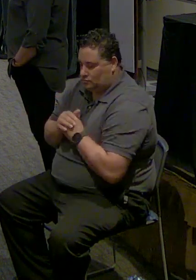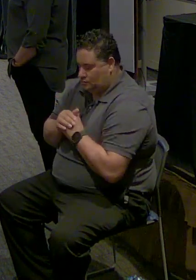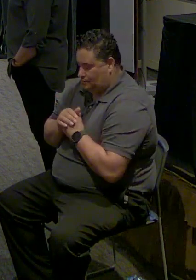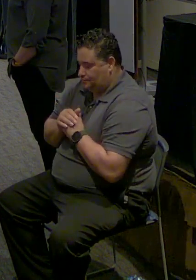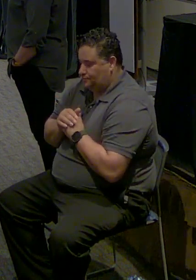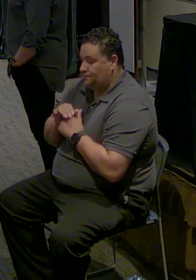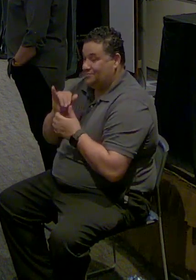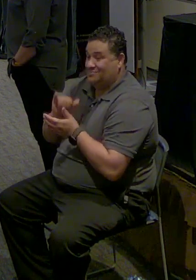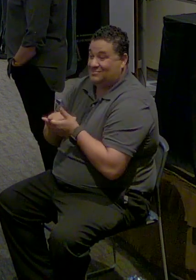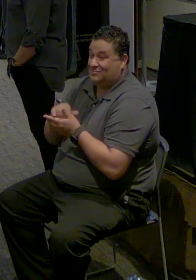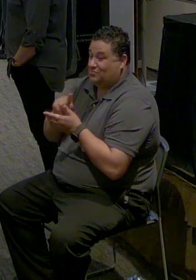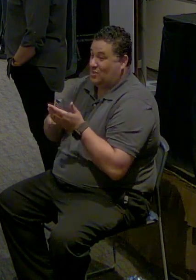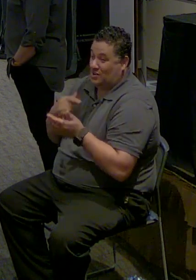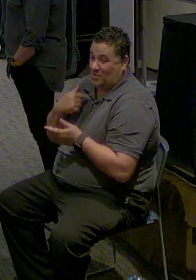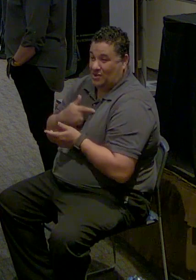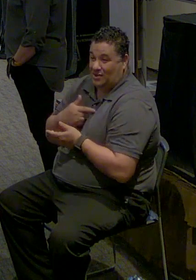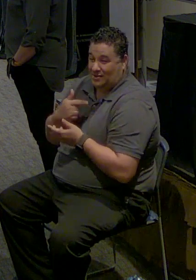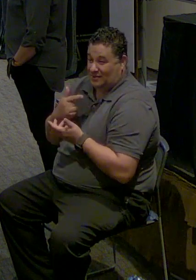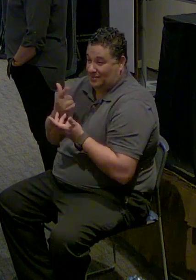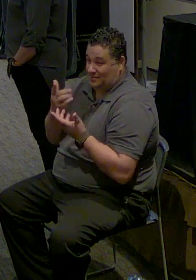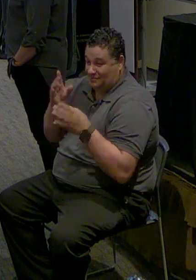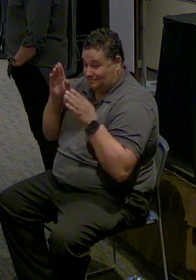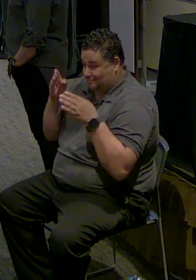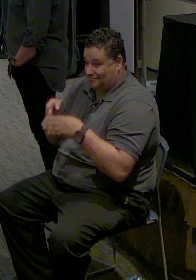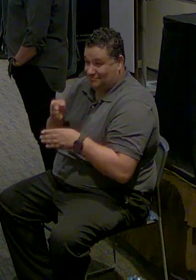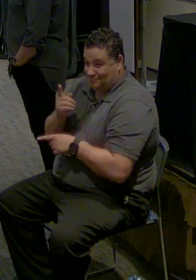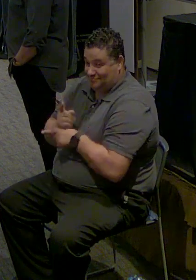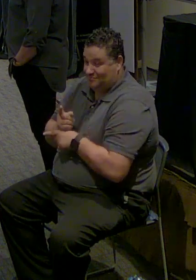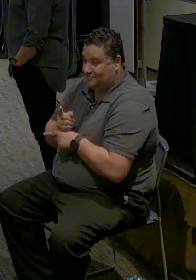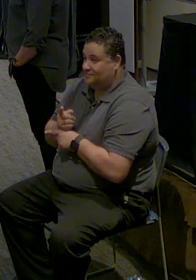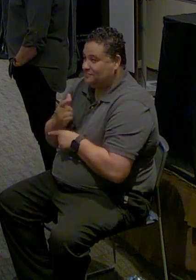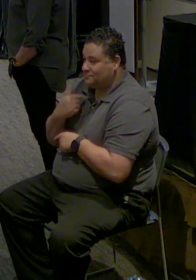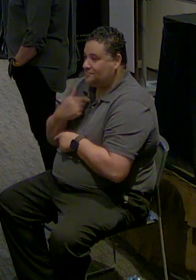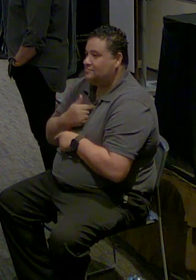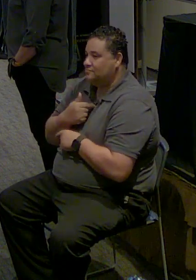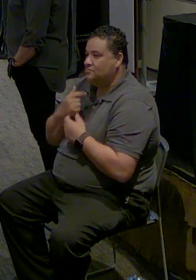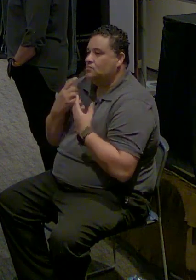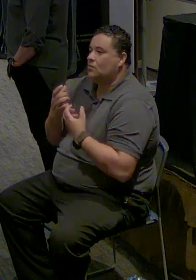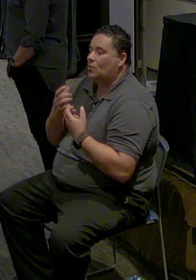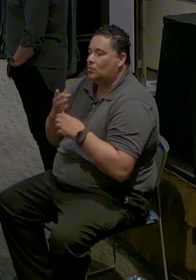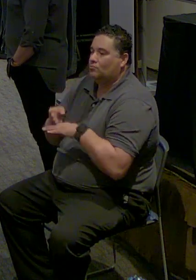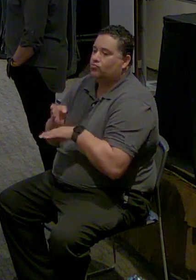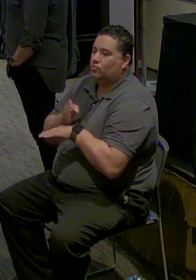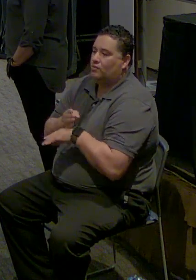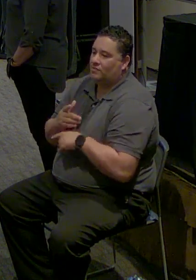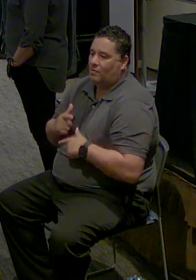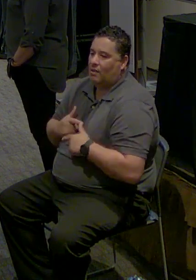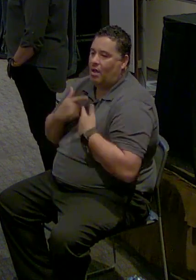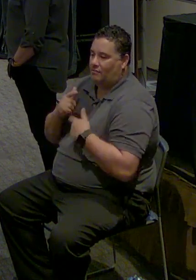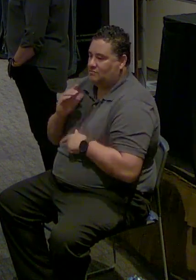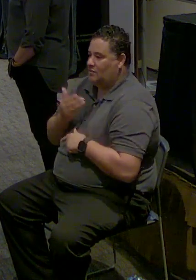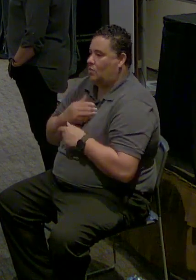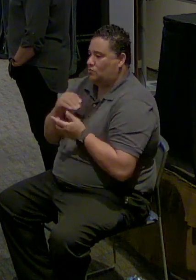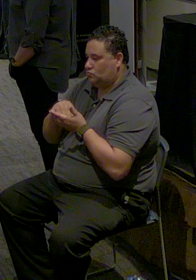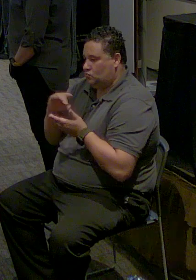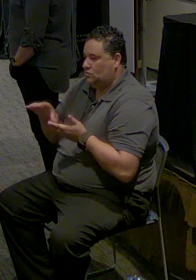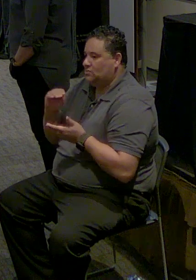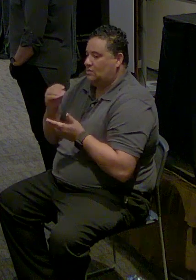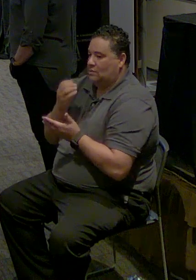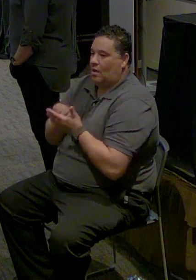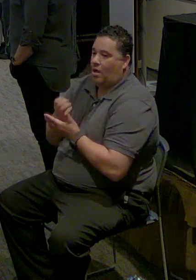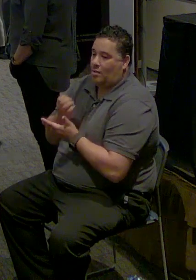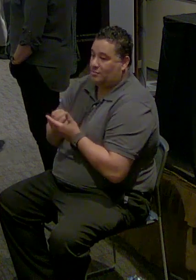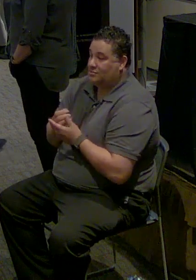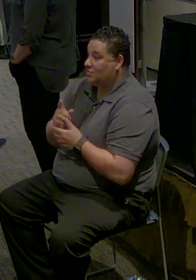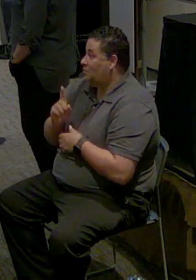which is what we're all about. We want to improve the lives of our students and of our economies. And so in